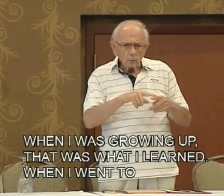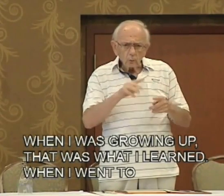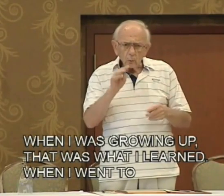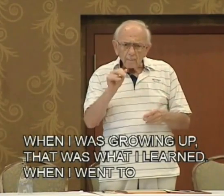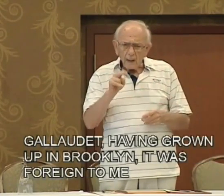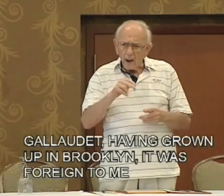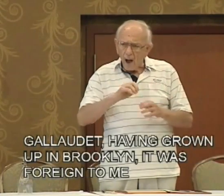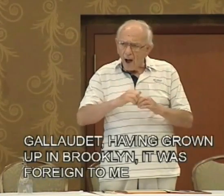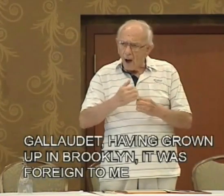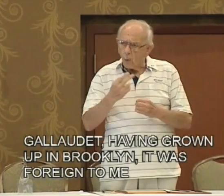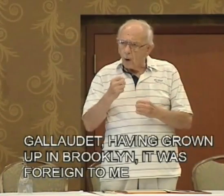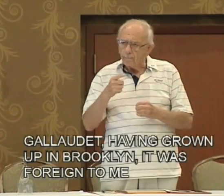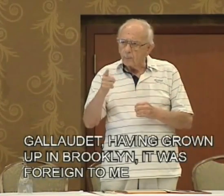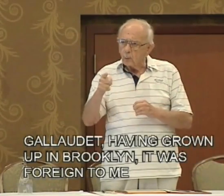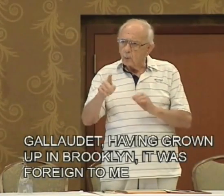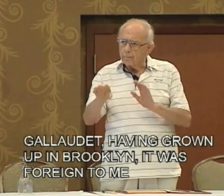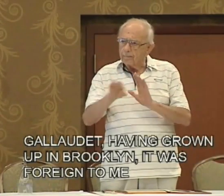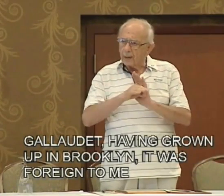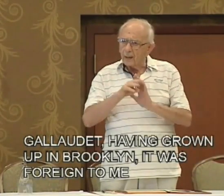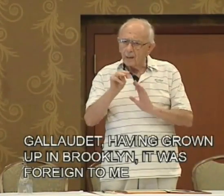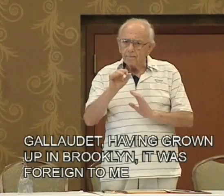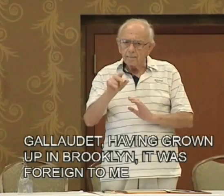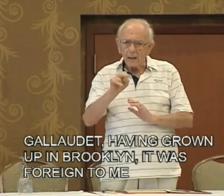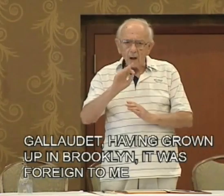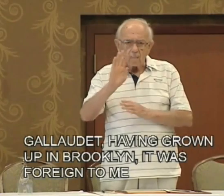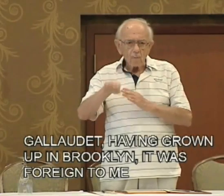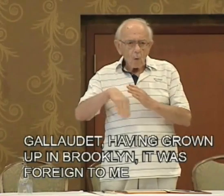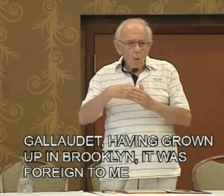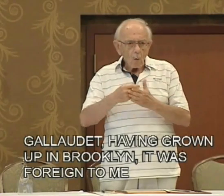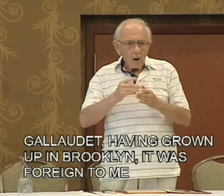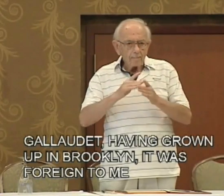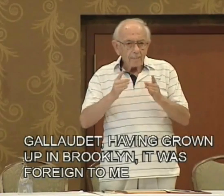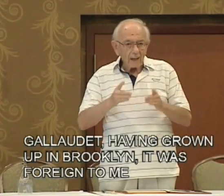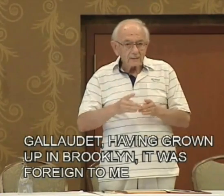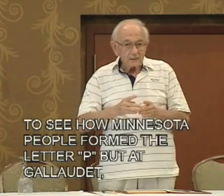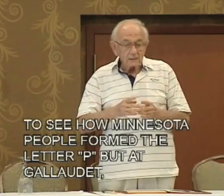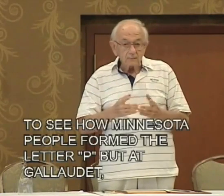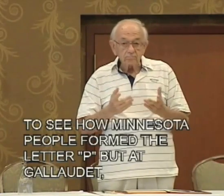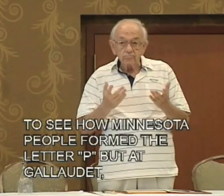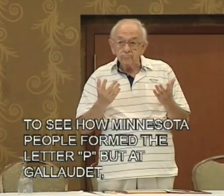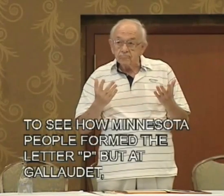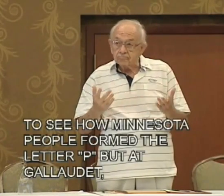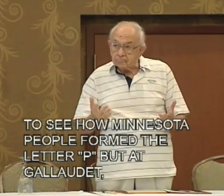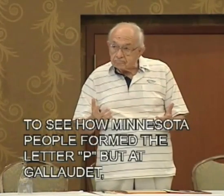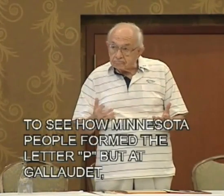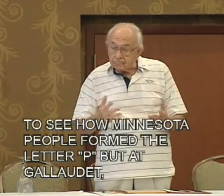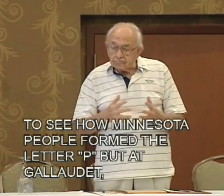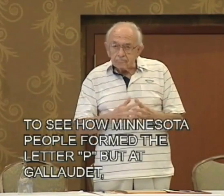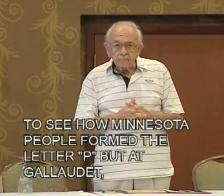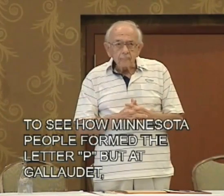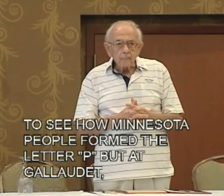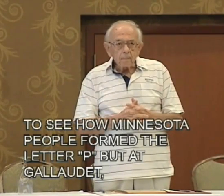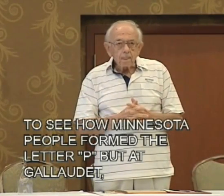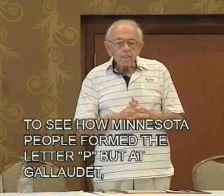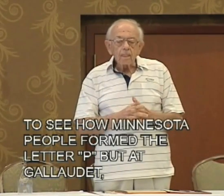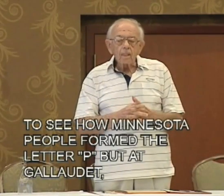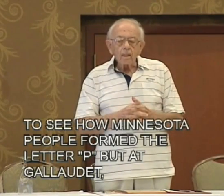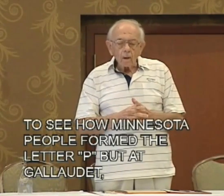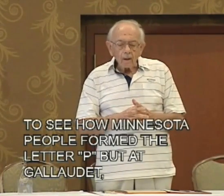having grown up in Brooklyn it was foreign to me to see how Minnesota people formed the letter P but at Gallaudet I could